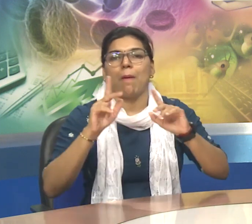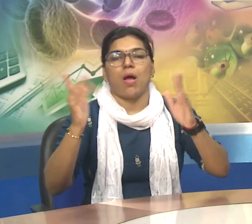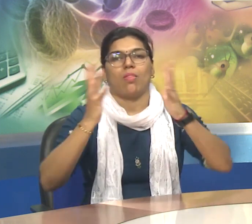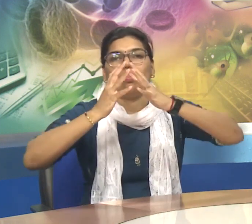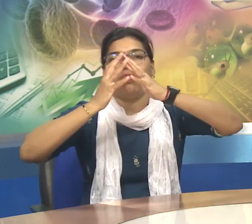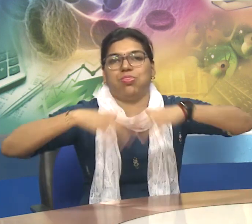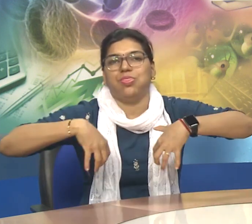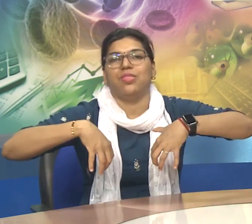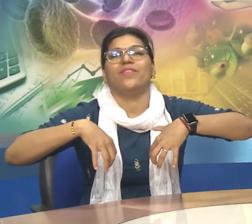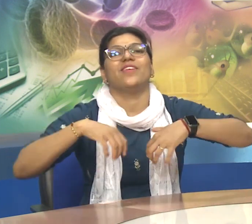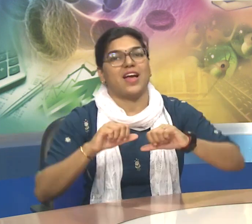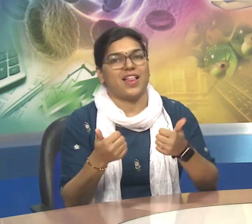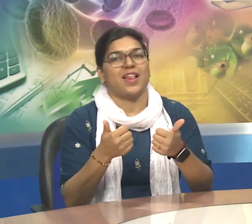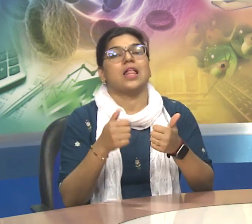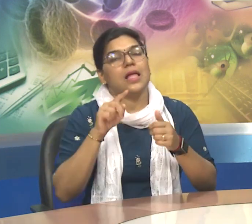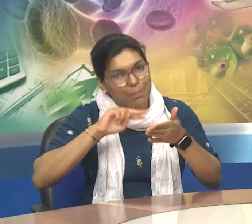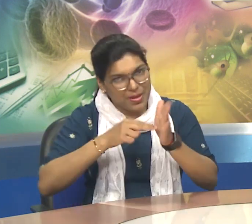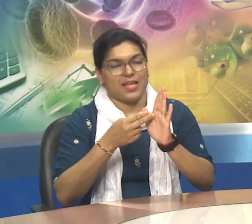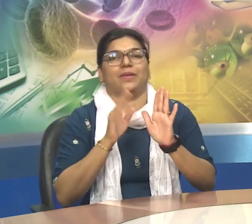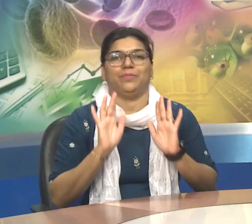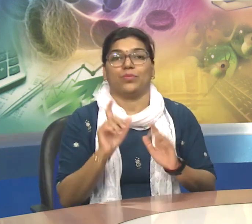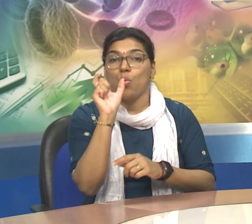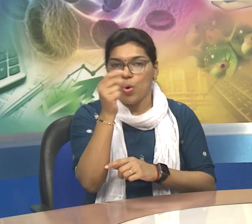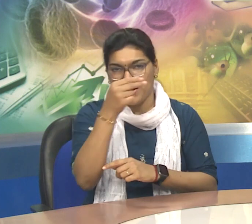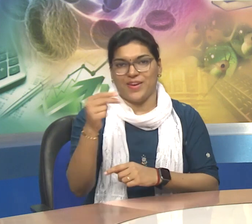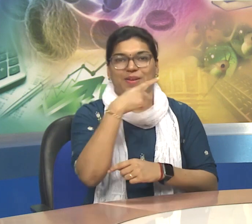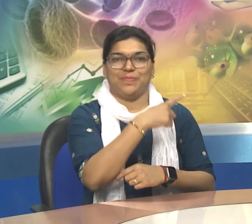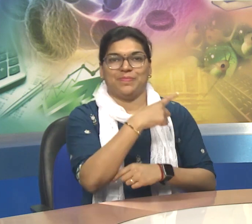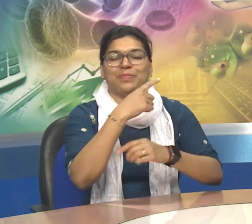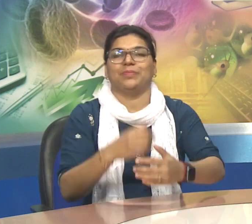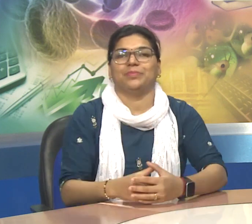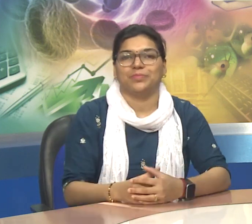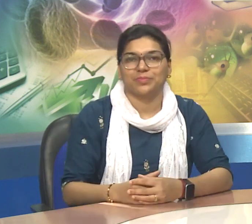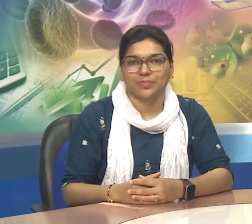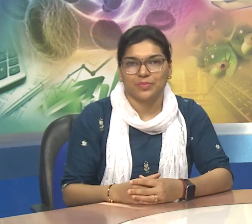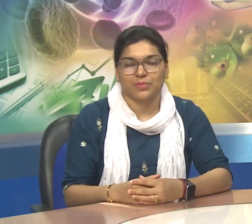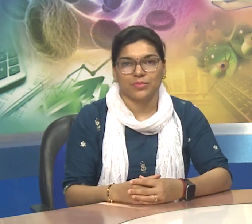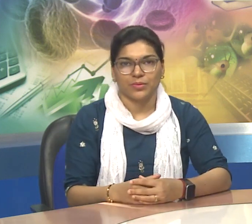If law doesn't give you any kind of pillars and support, the world would not survive.